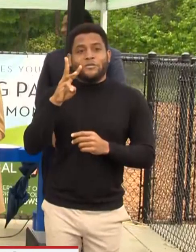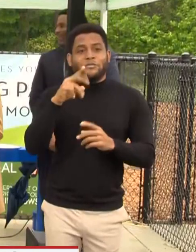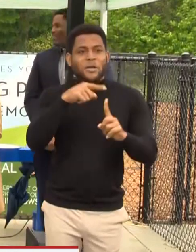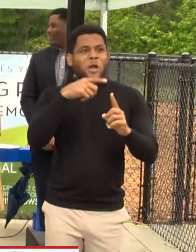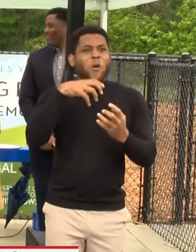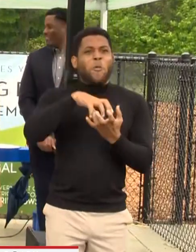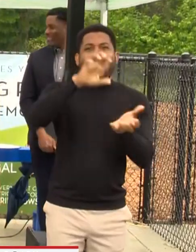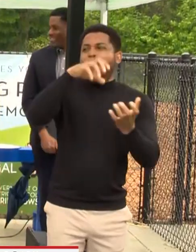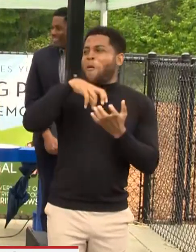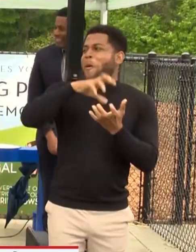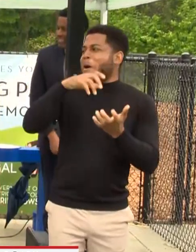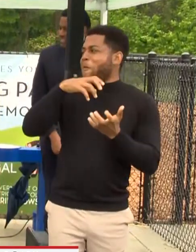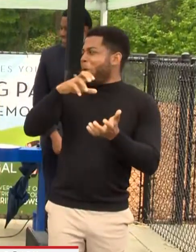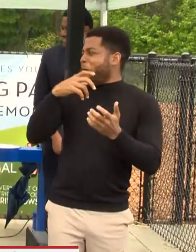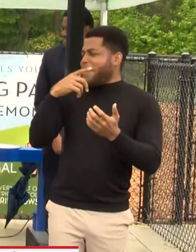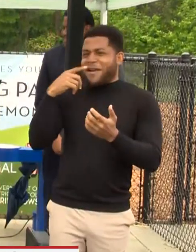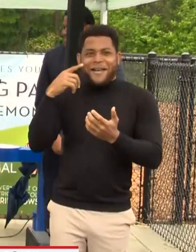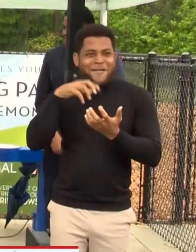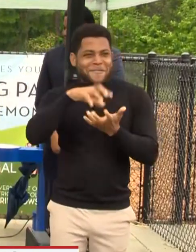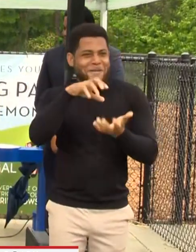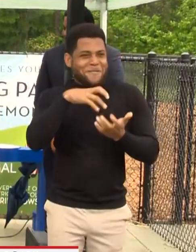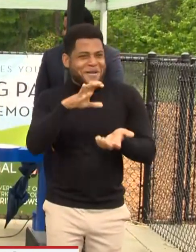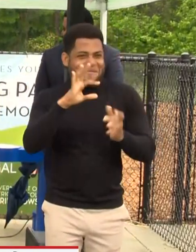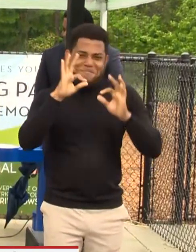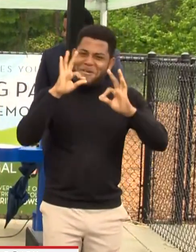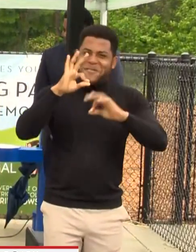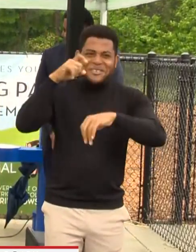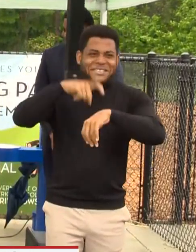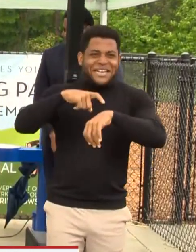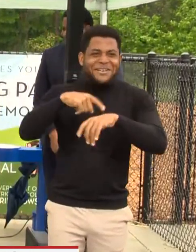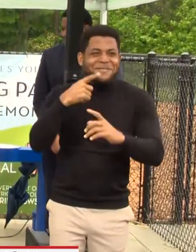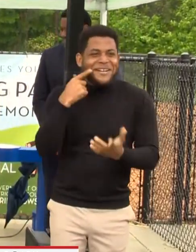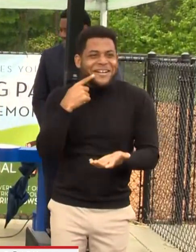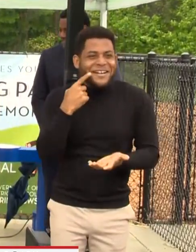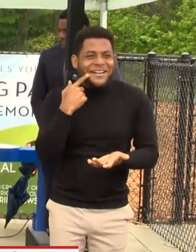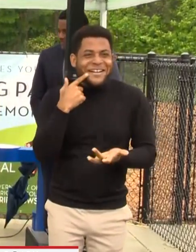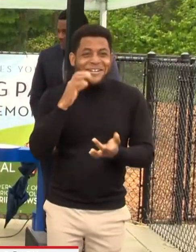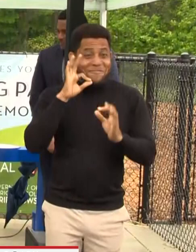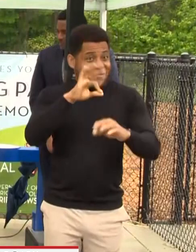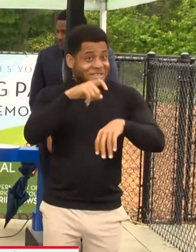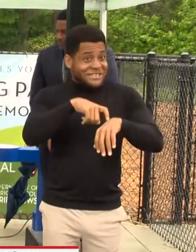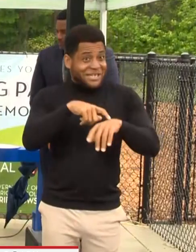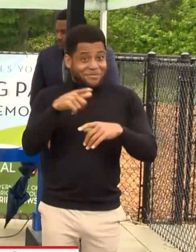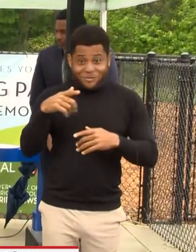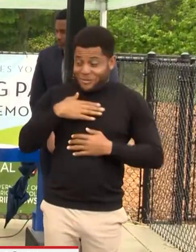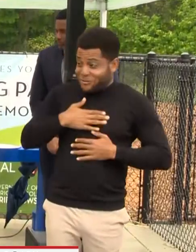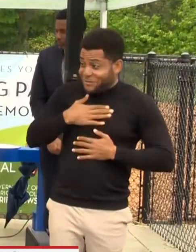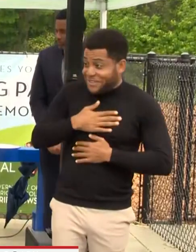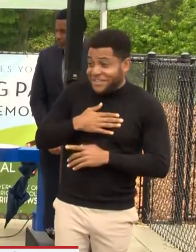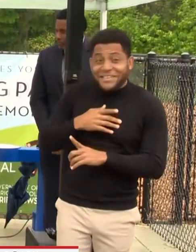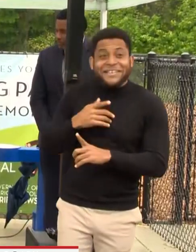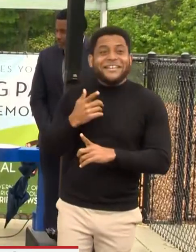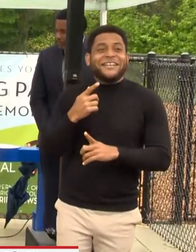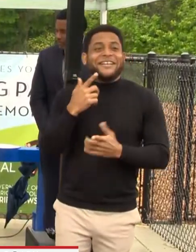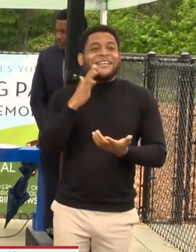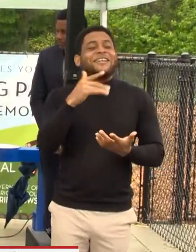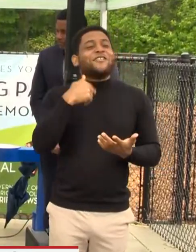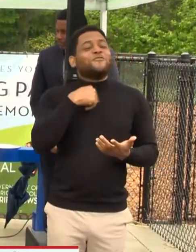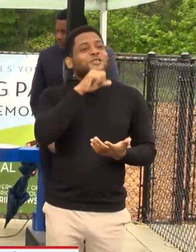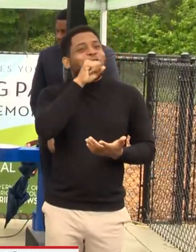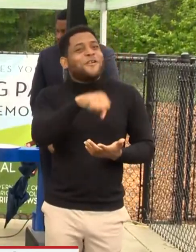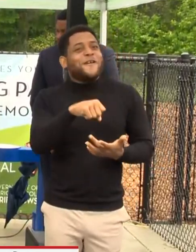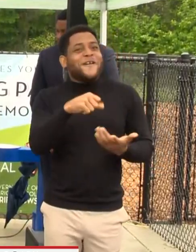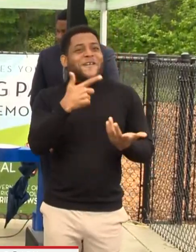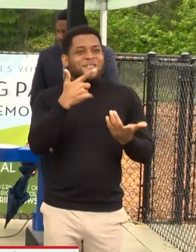right on cue, Barrow. You having fun, Barrow? We love it. See, that's what we